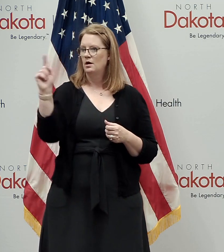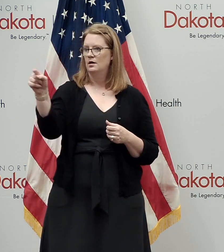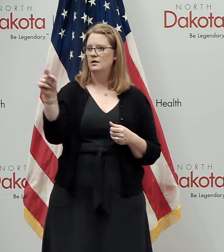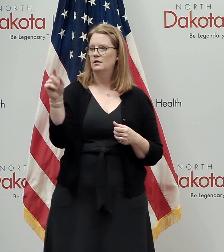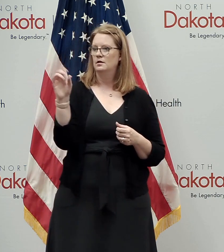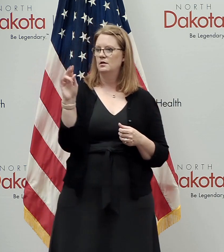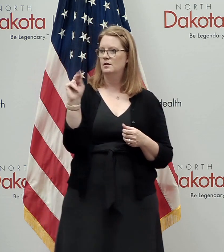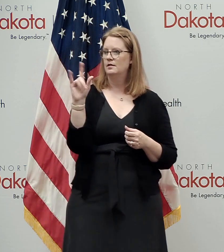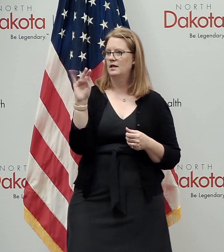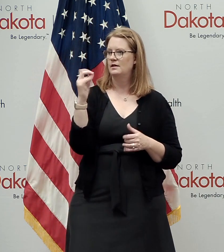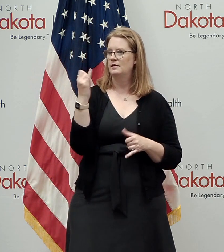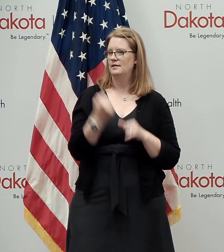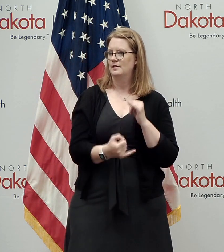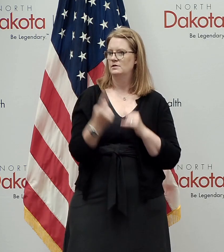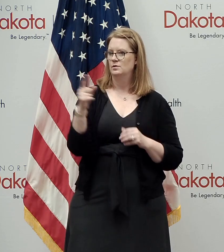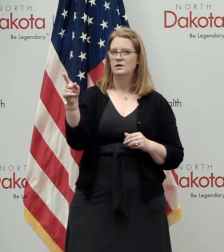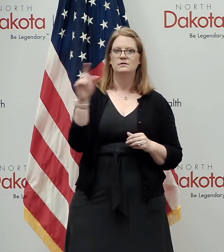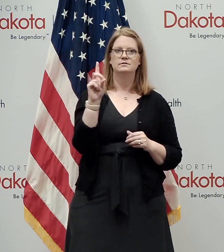Online, last question.